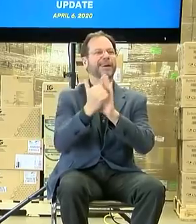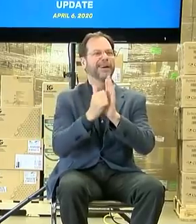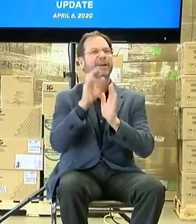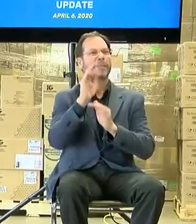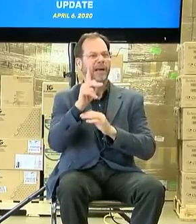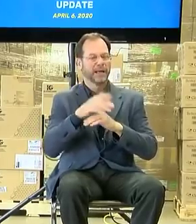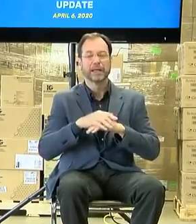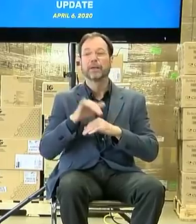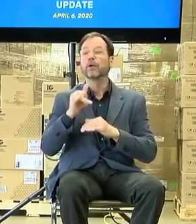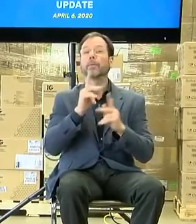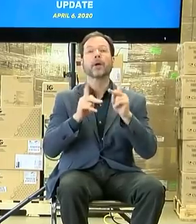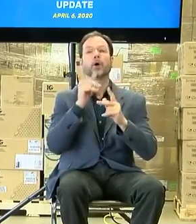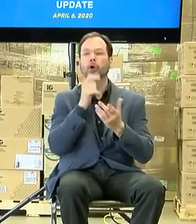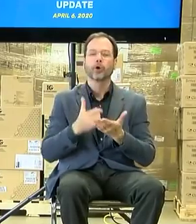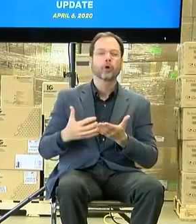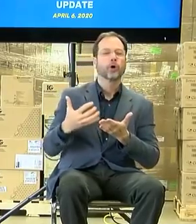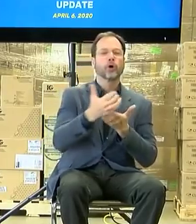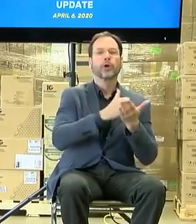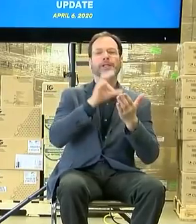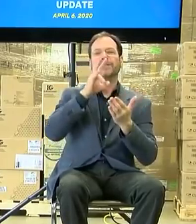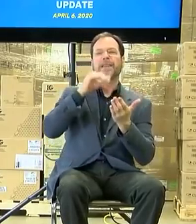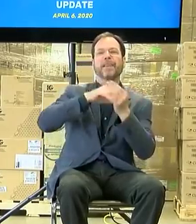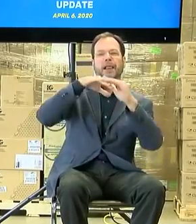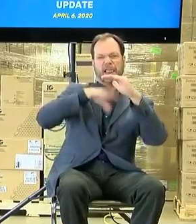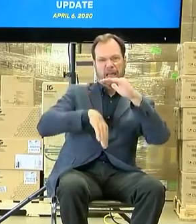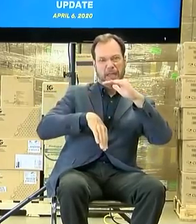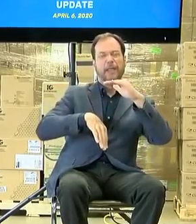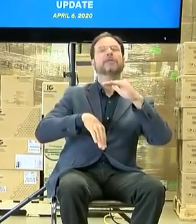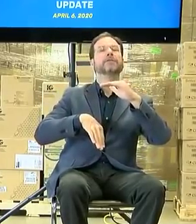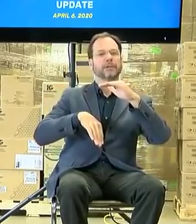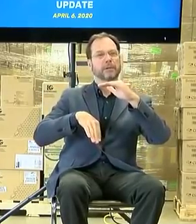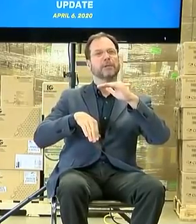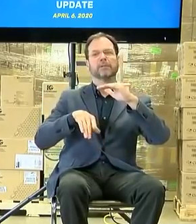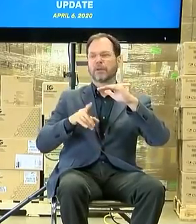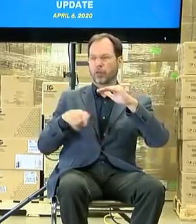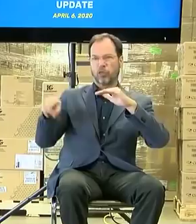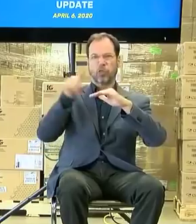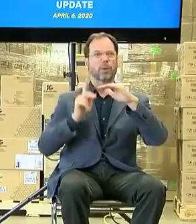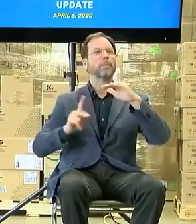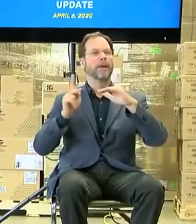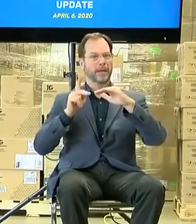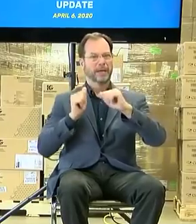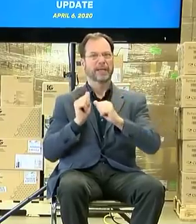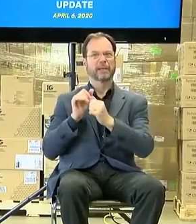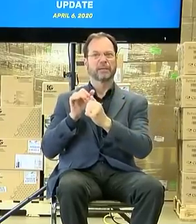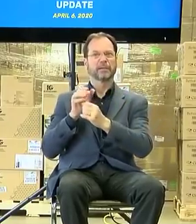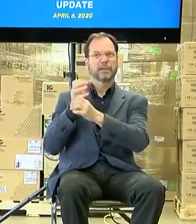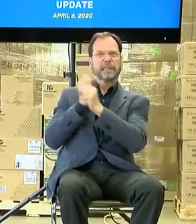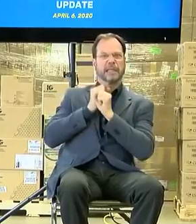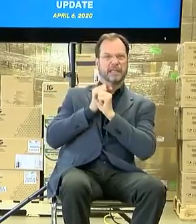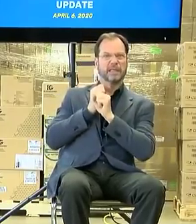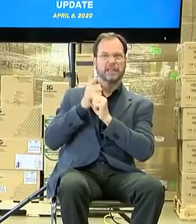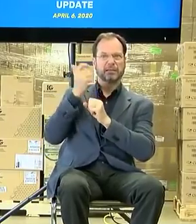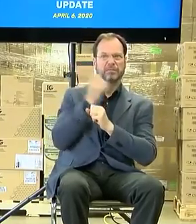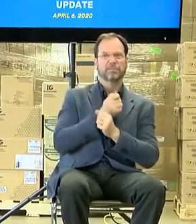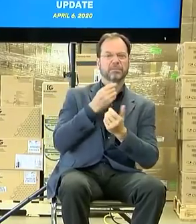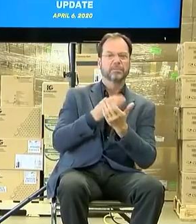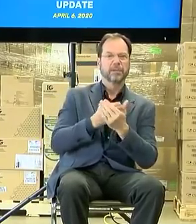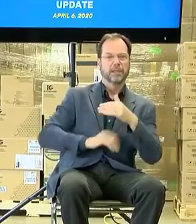earn $75,000 or less per year, who would be available to receive up